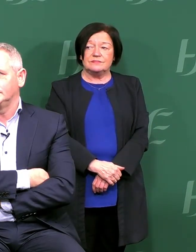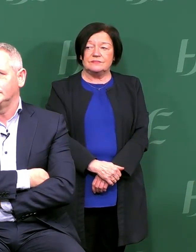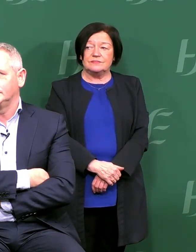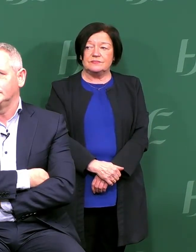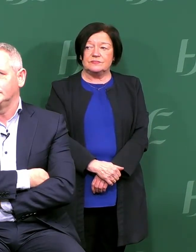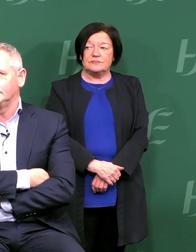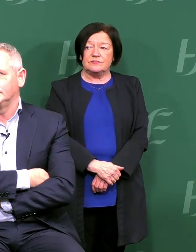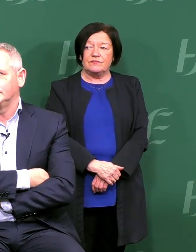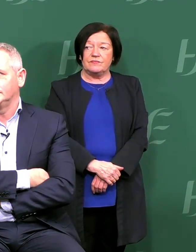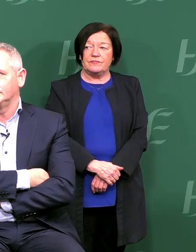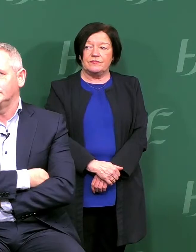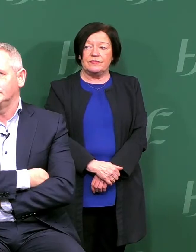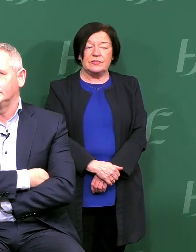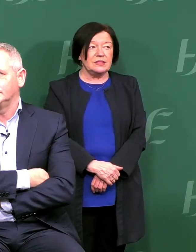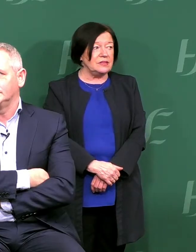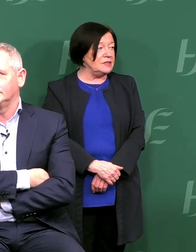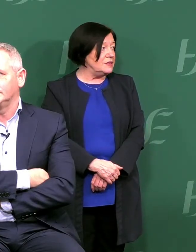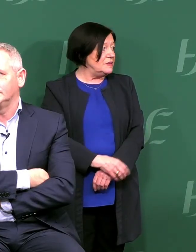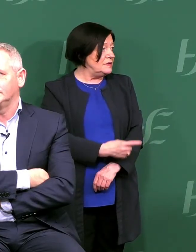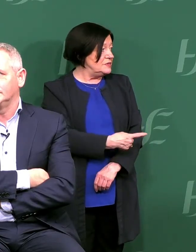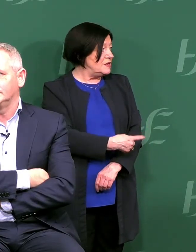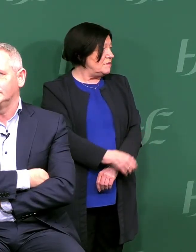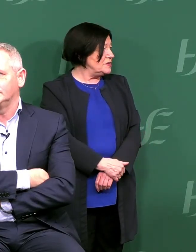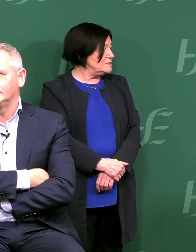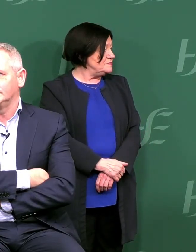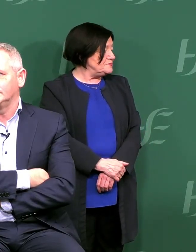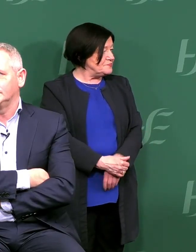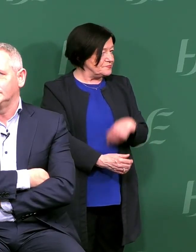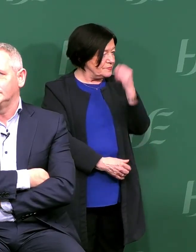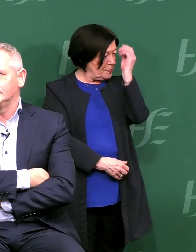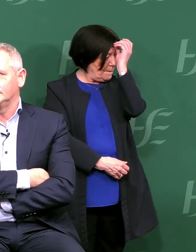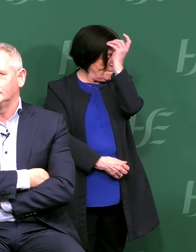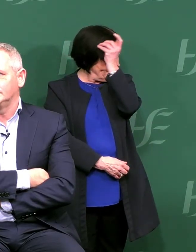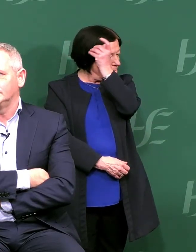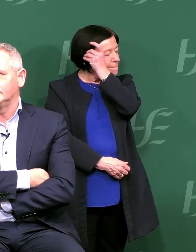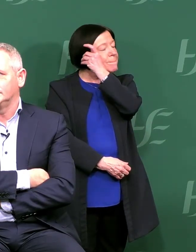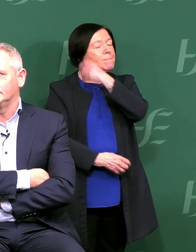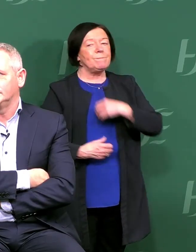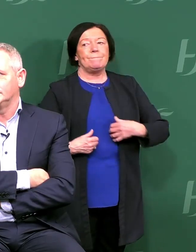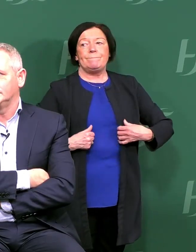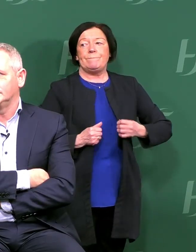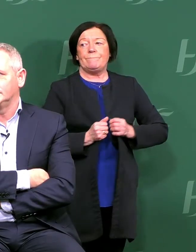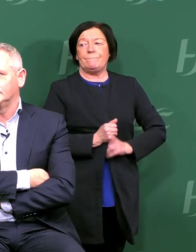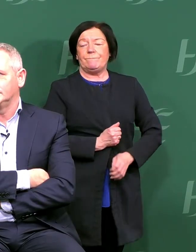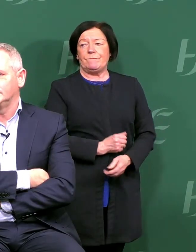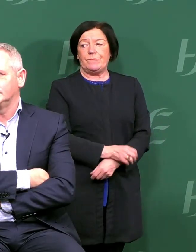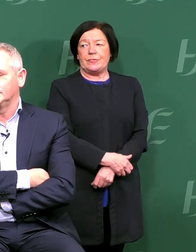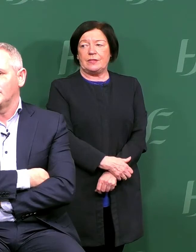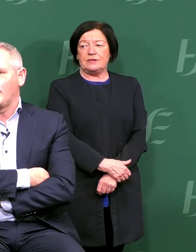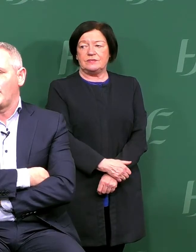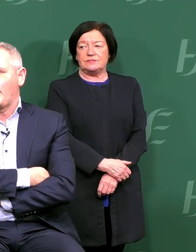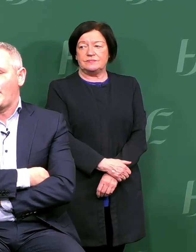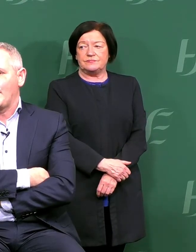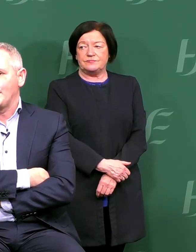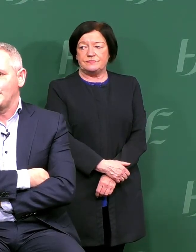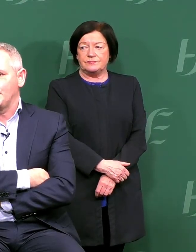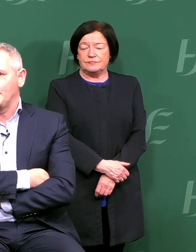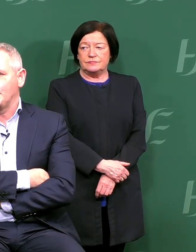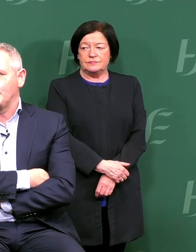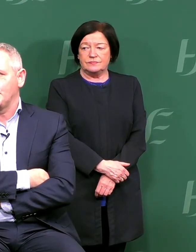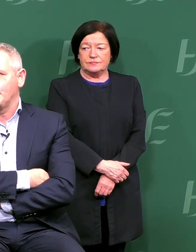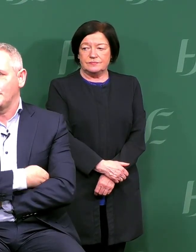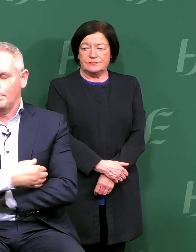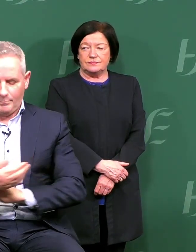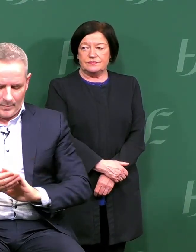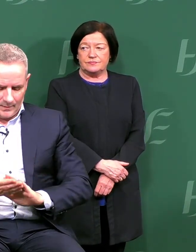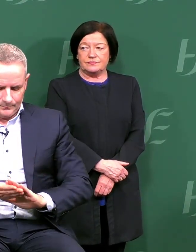Again from the Examiner, just one question. I was just looking this morning at the numbers of cases in under 18s and especially 5 to 12s, and